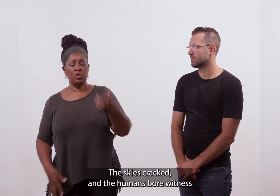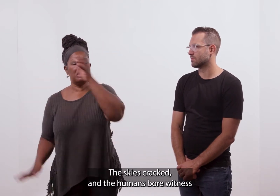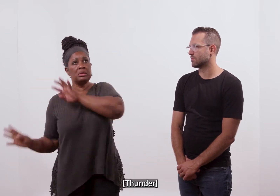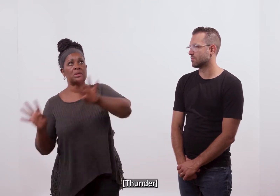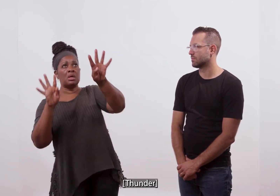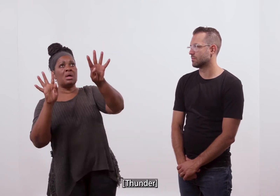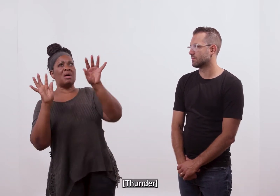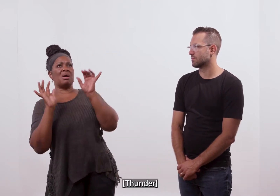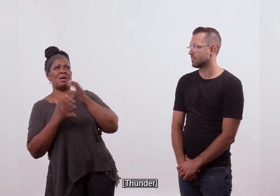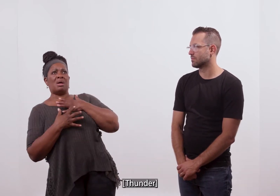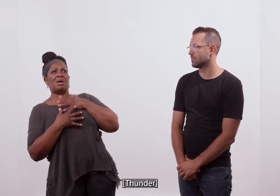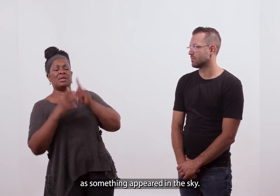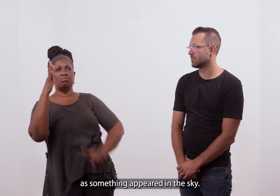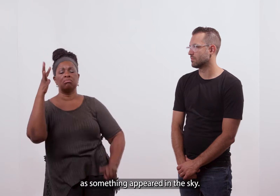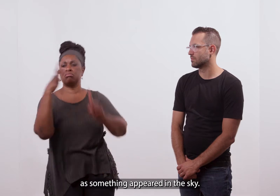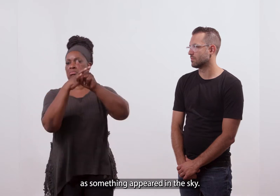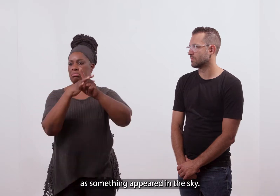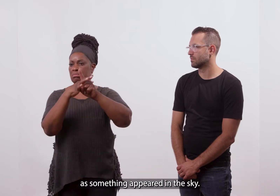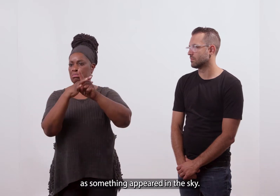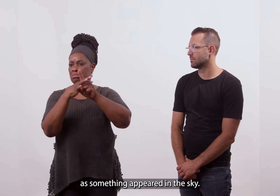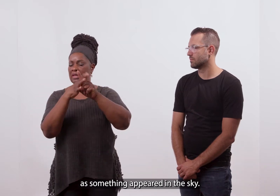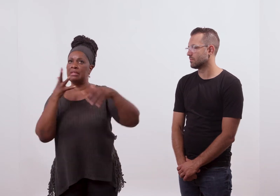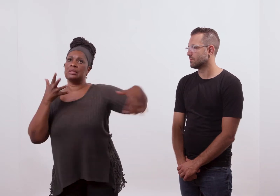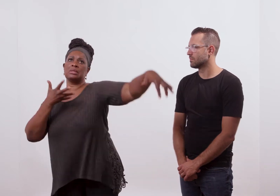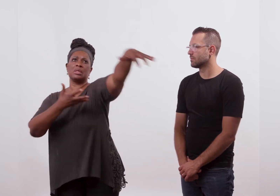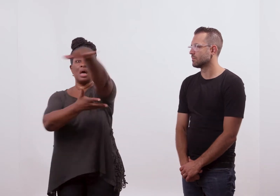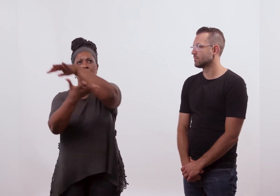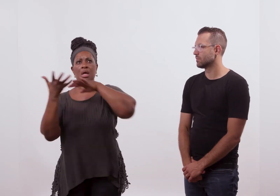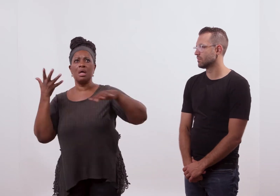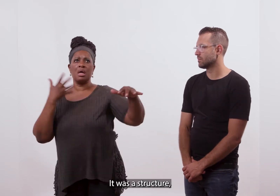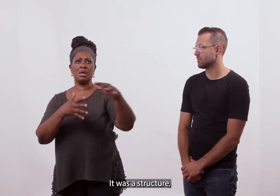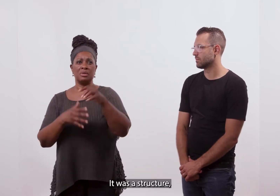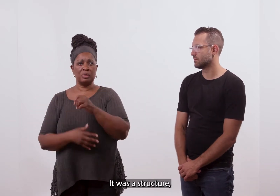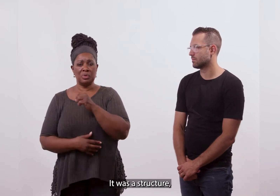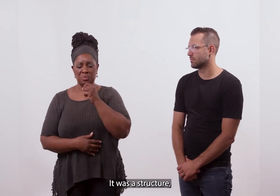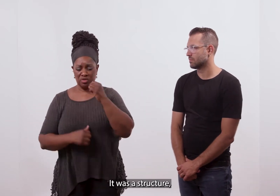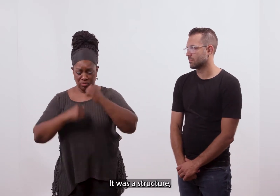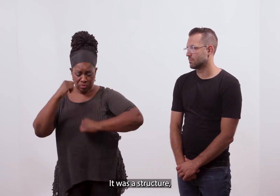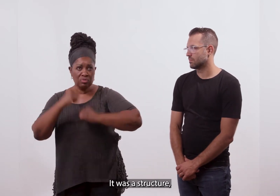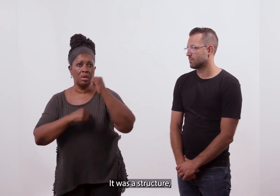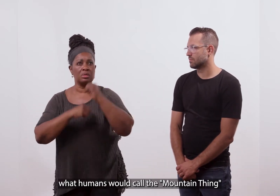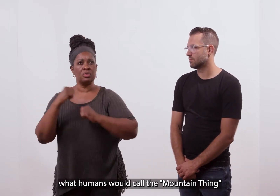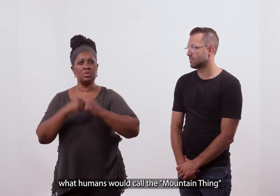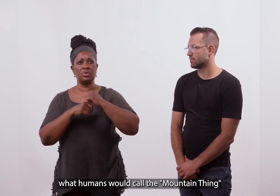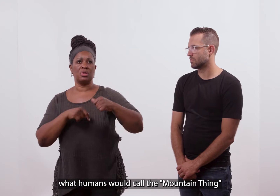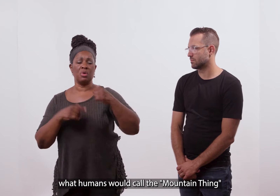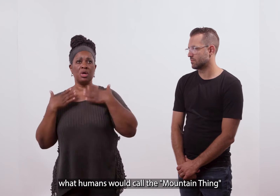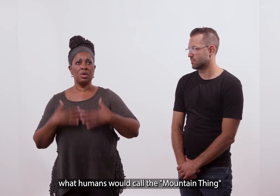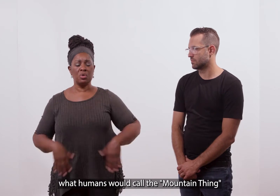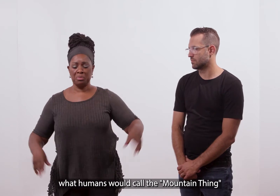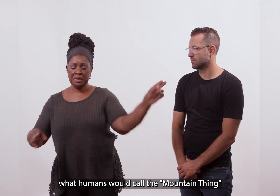witness as something appeared in the sky. It was a structure, what humans